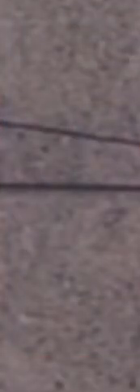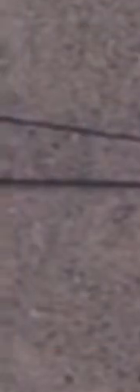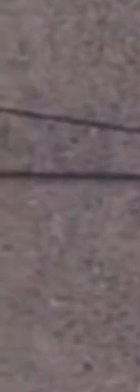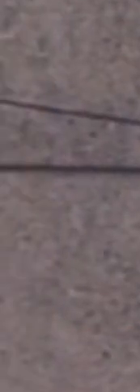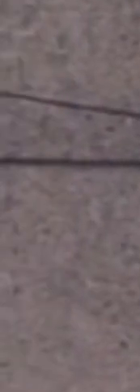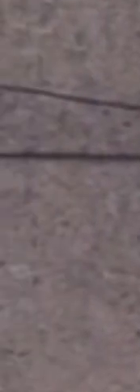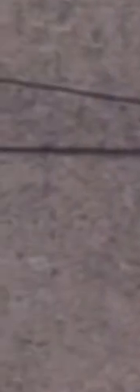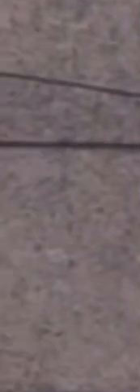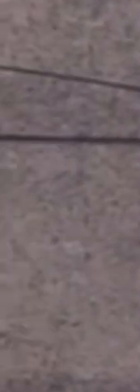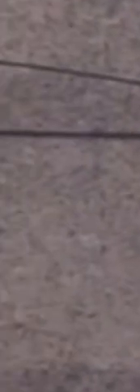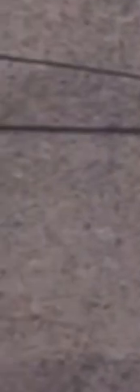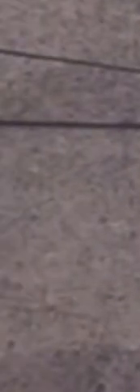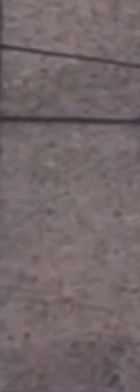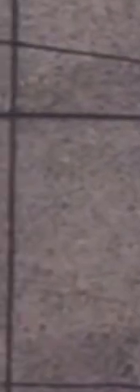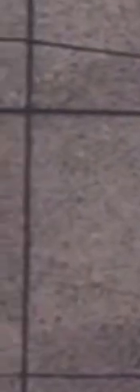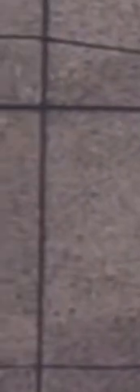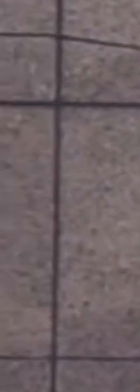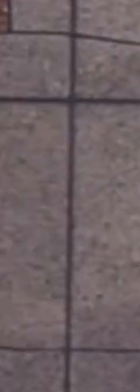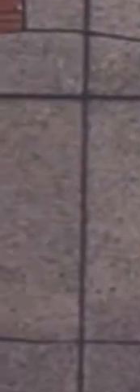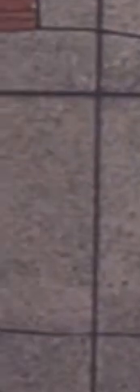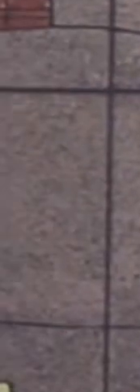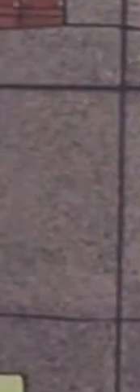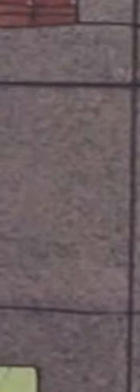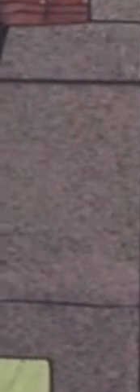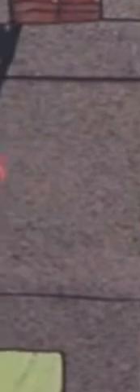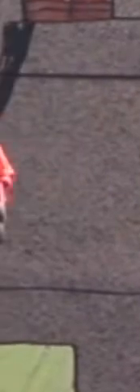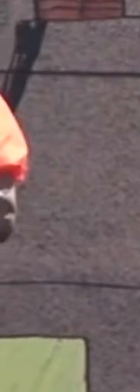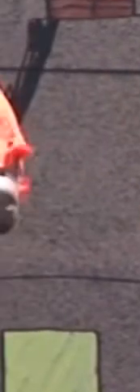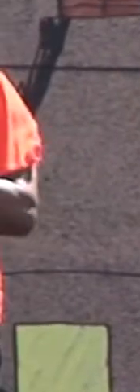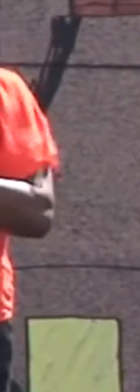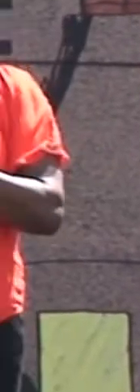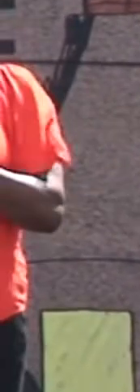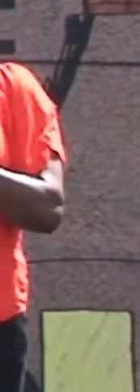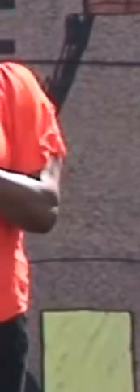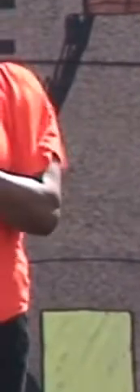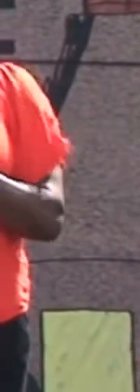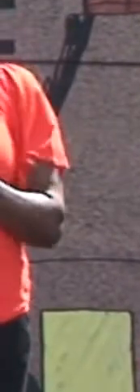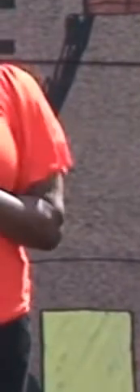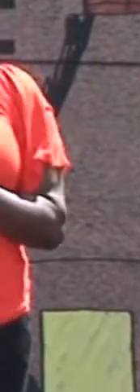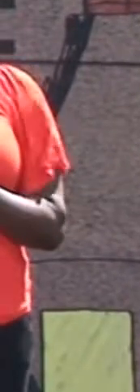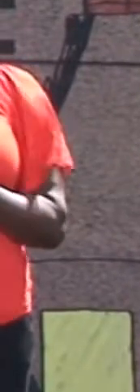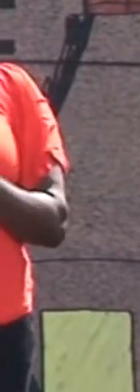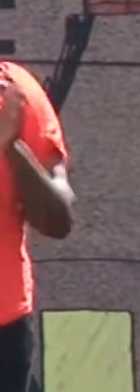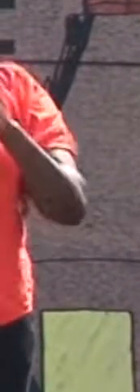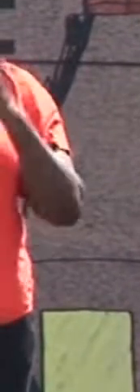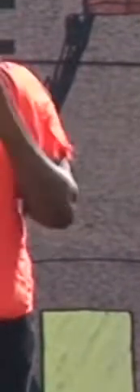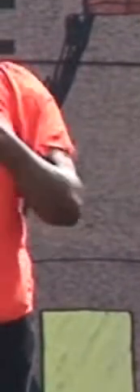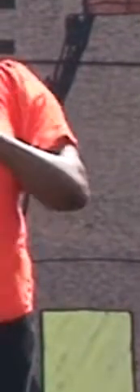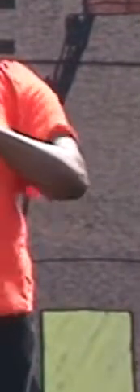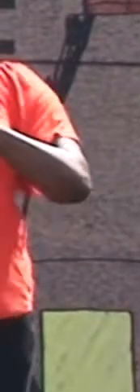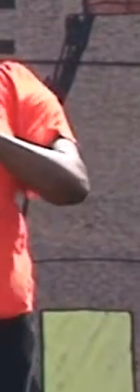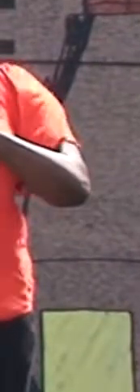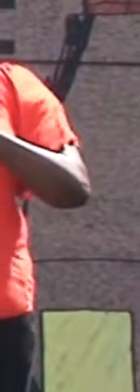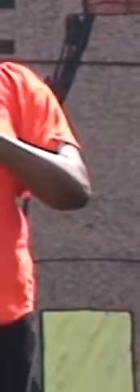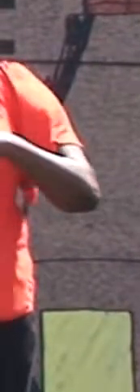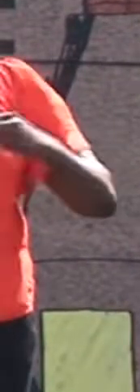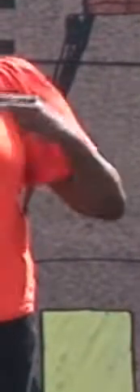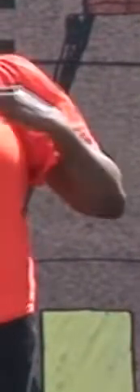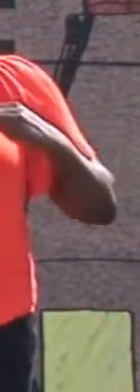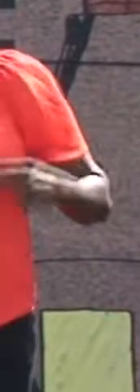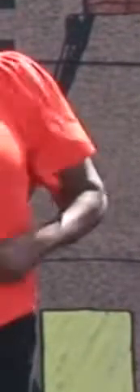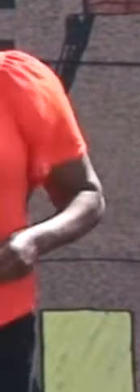So, some more community partners that help make this possible, where did we leave off? Friends of the Earth, Human Rights